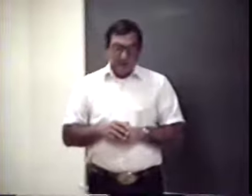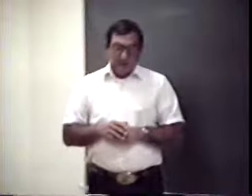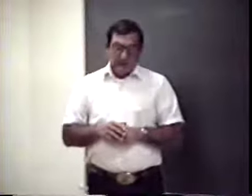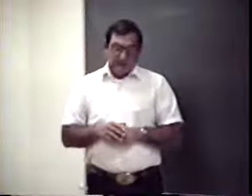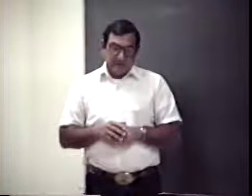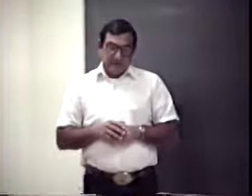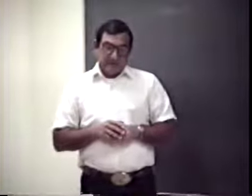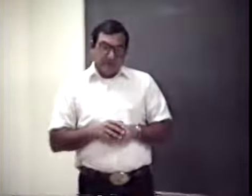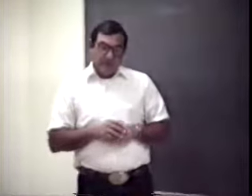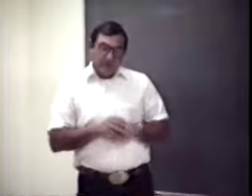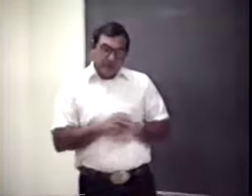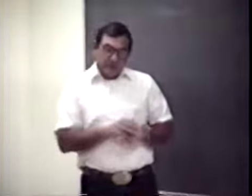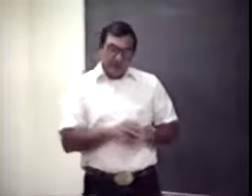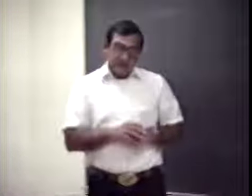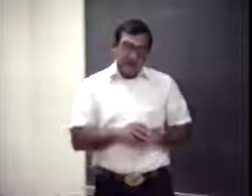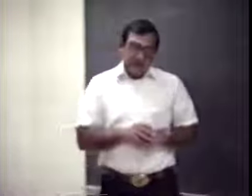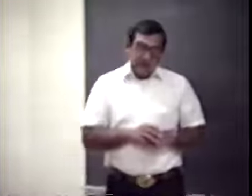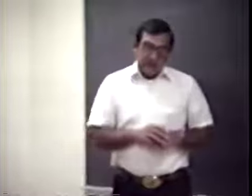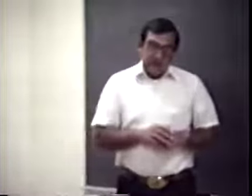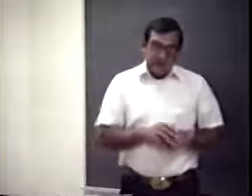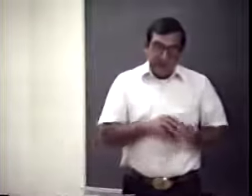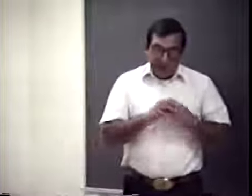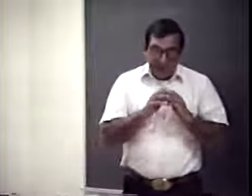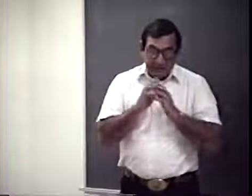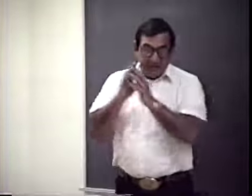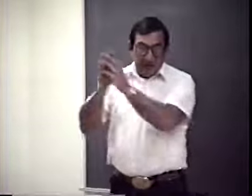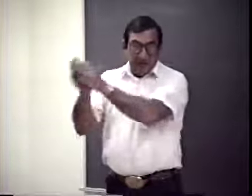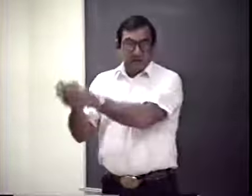to learn this, to pass on